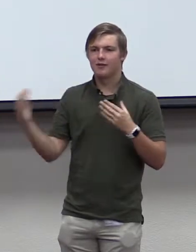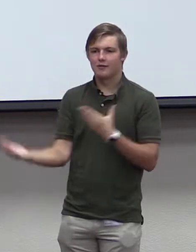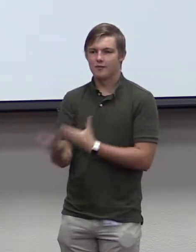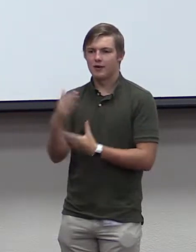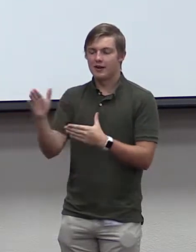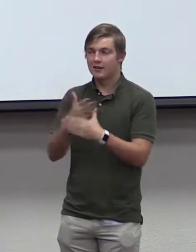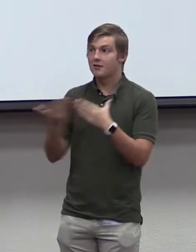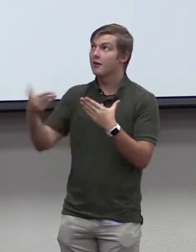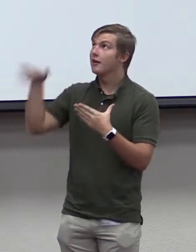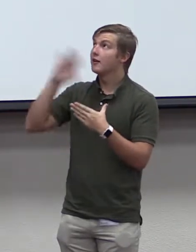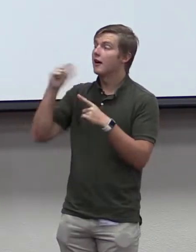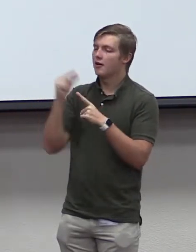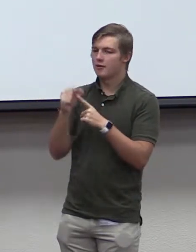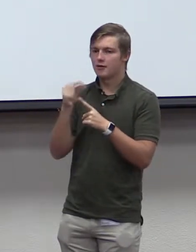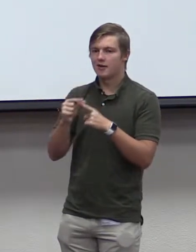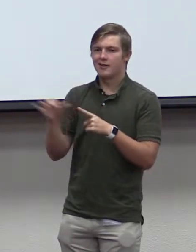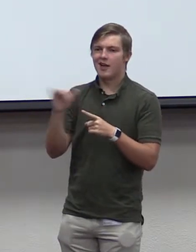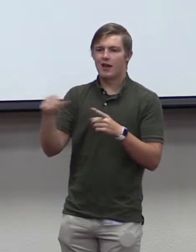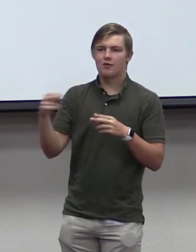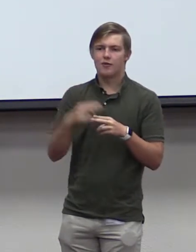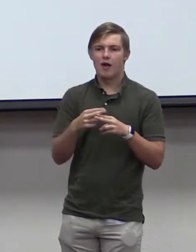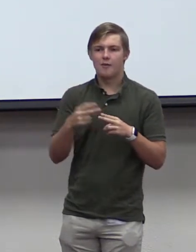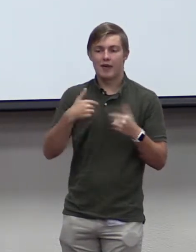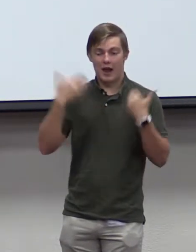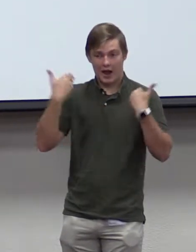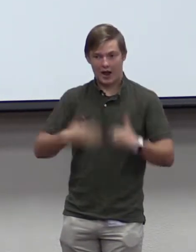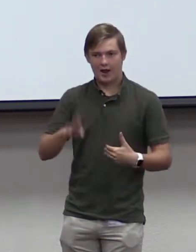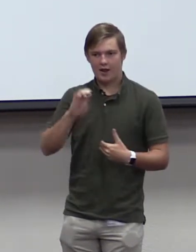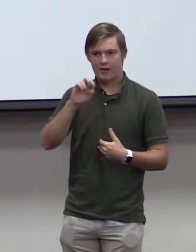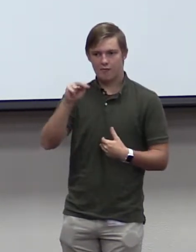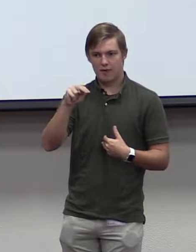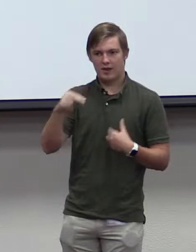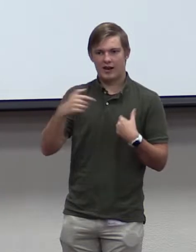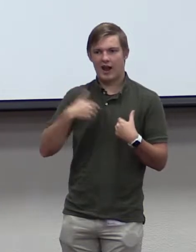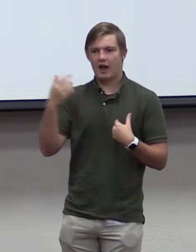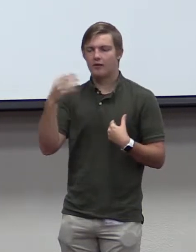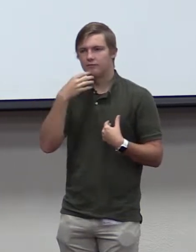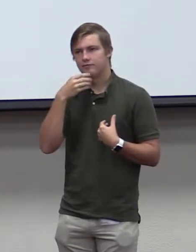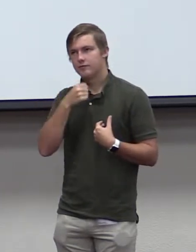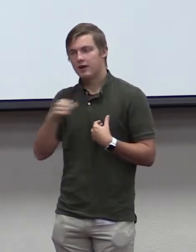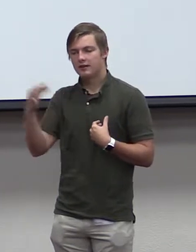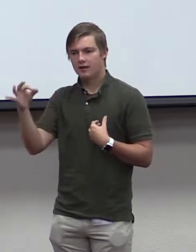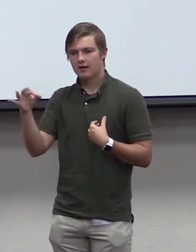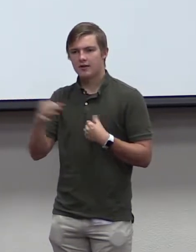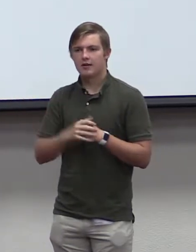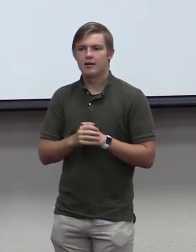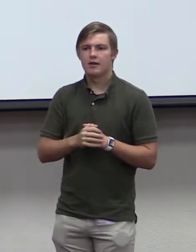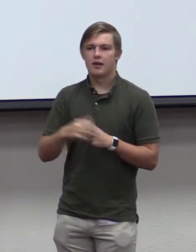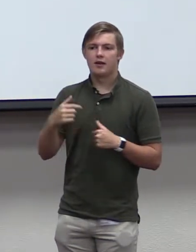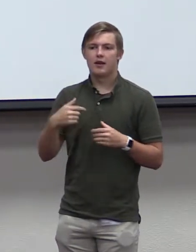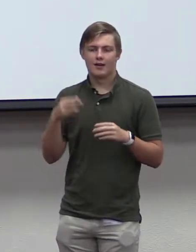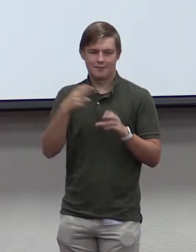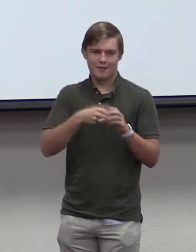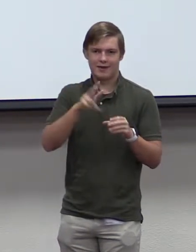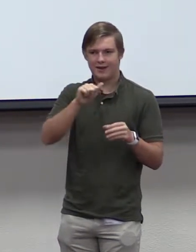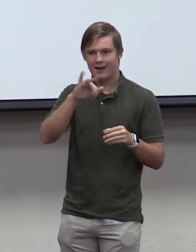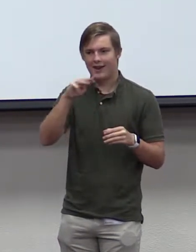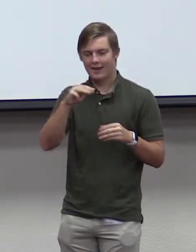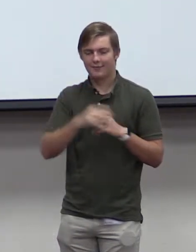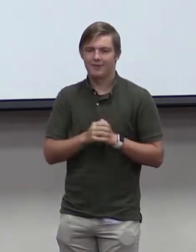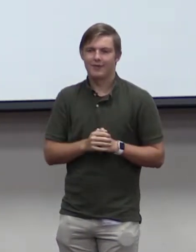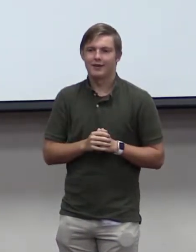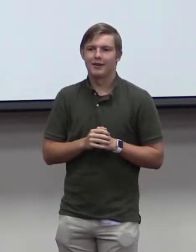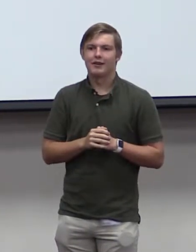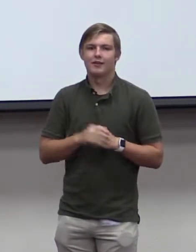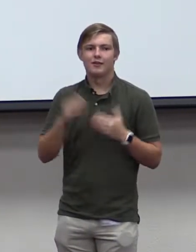share God's Word. As it was mentioned, I'm Benjamin. I'm 19, and of course I'm part of AIM. So